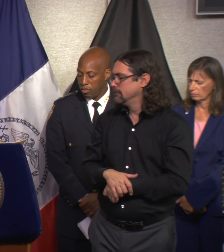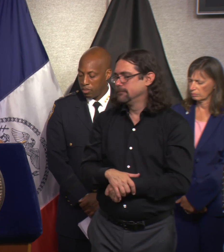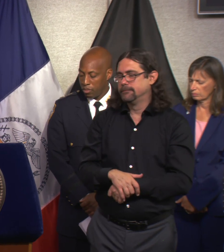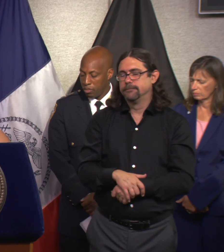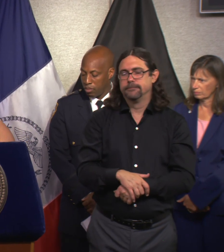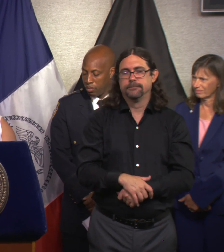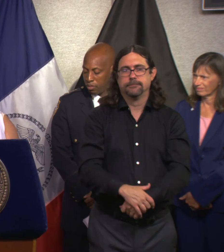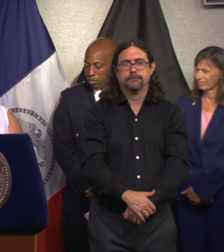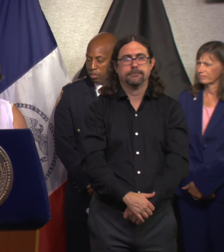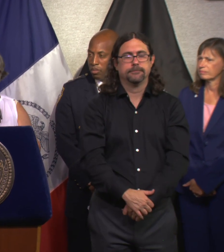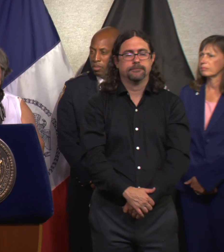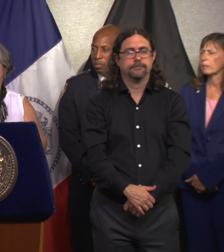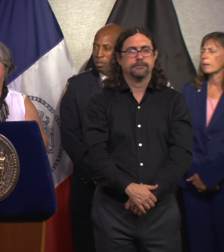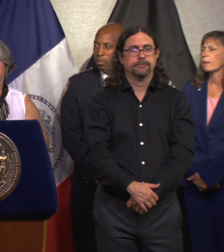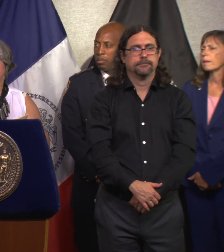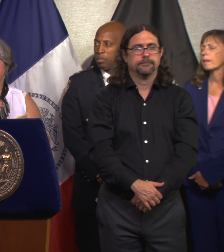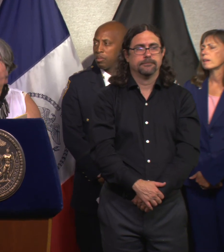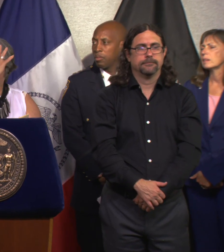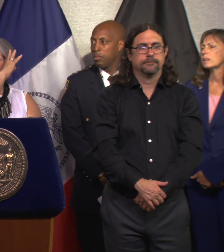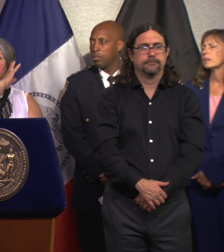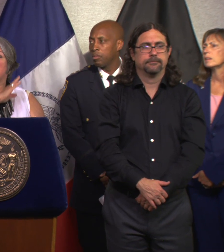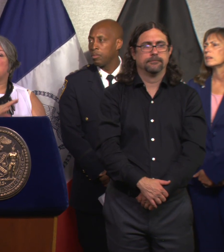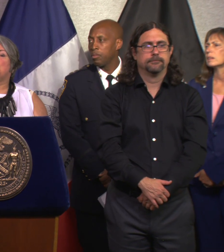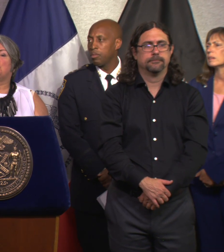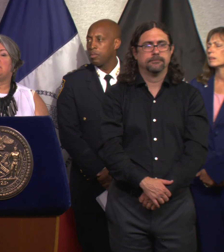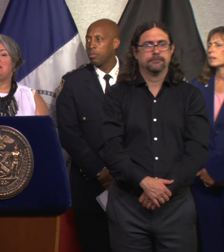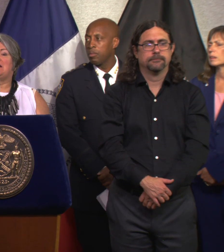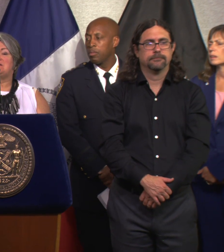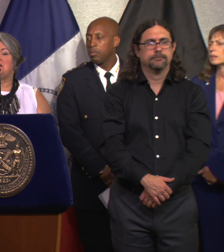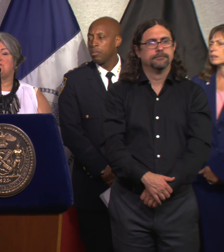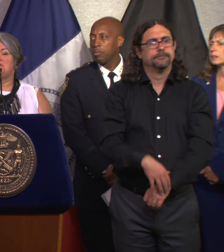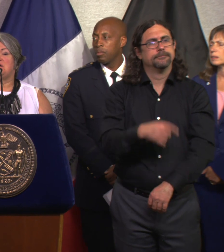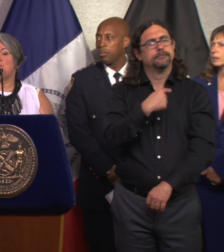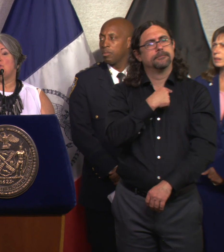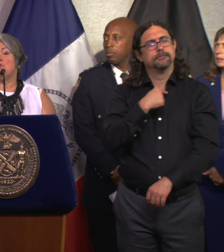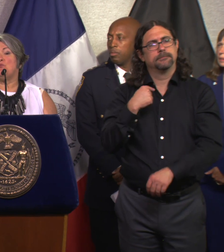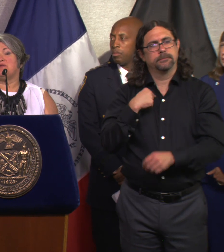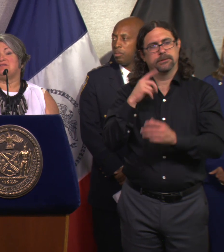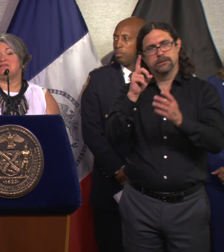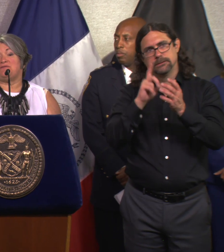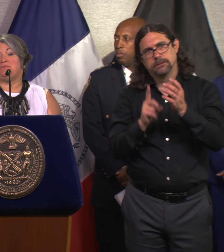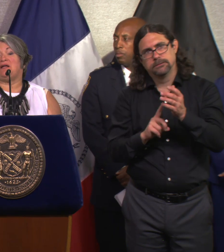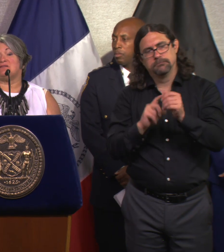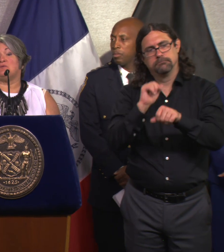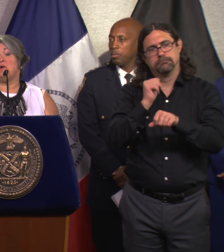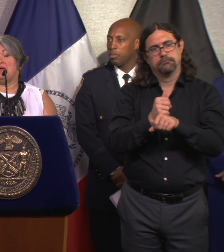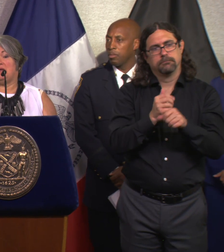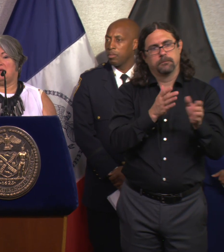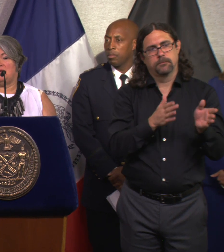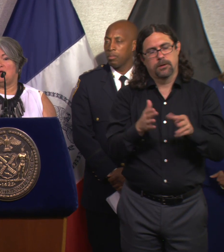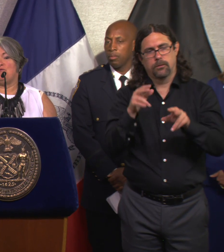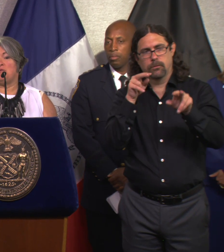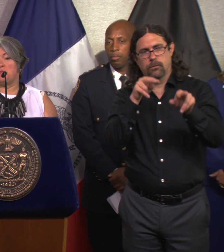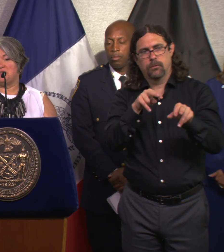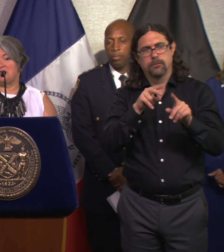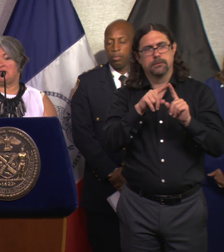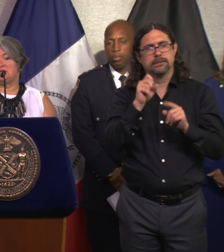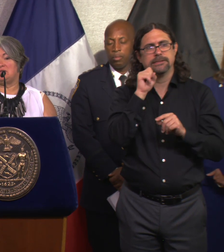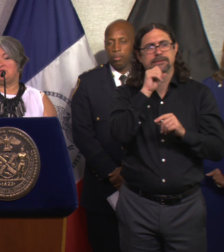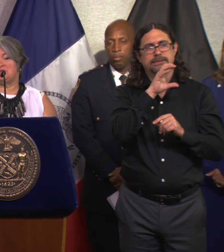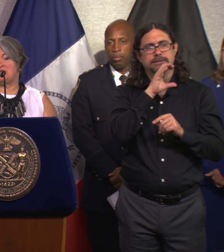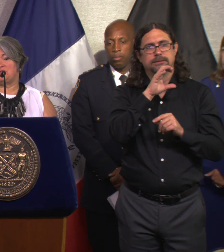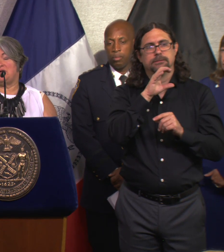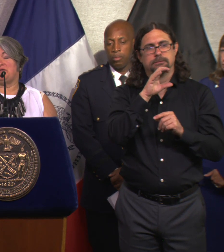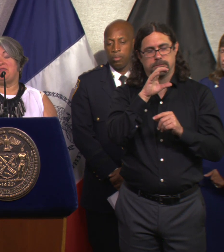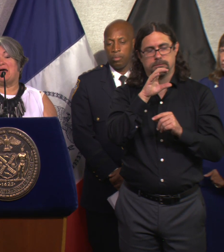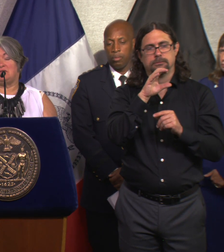Thank you. Great. When we designed the plan, we were looking at centers that were no more than 7 blocks away from a particular